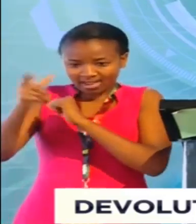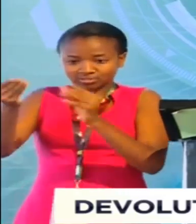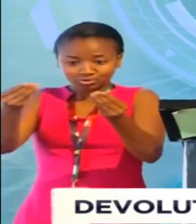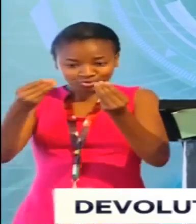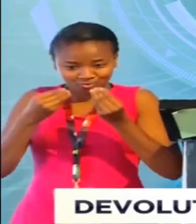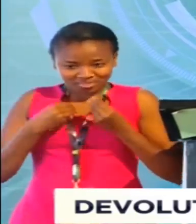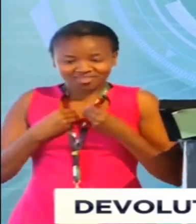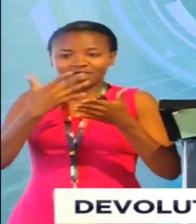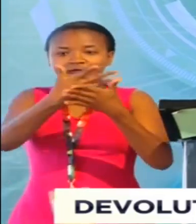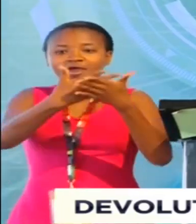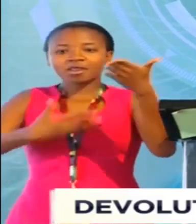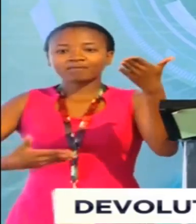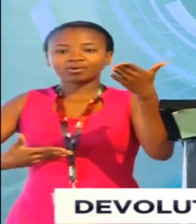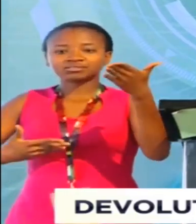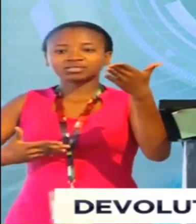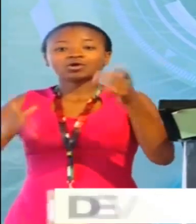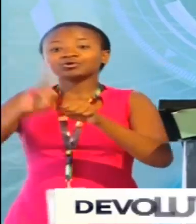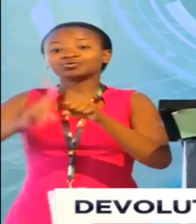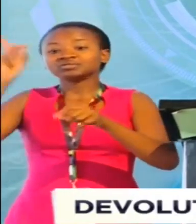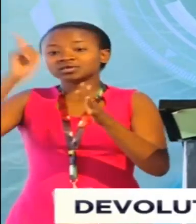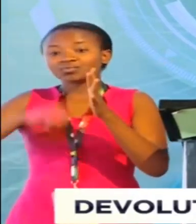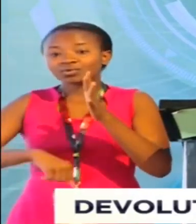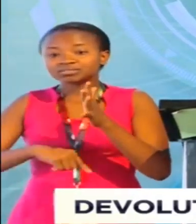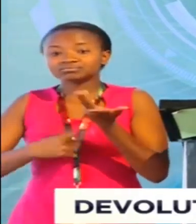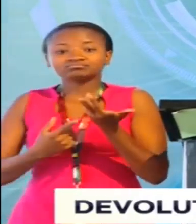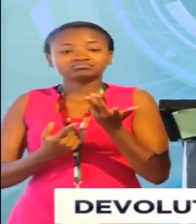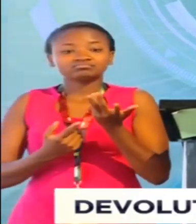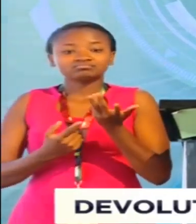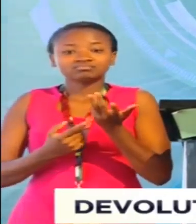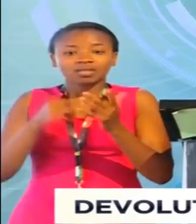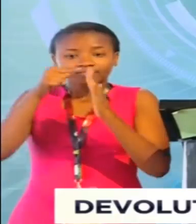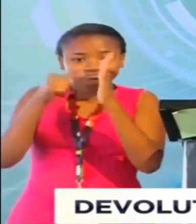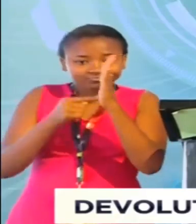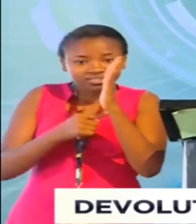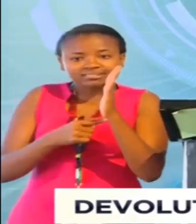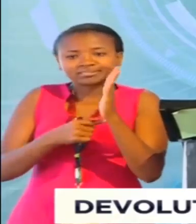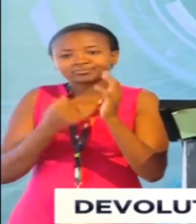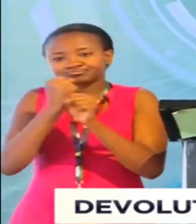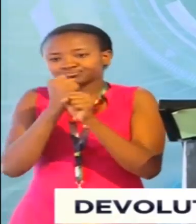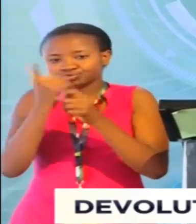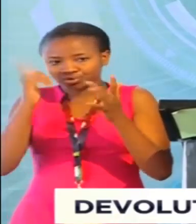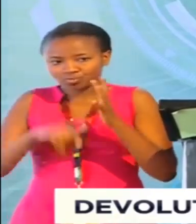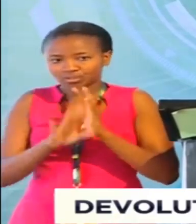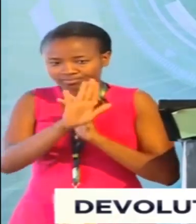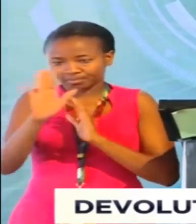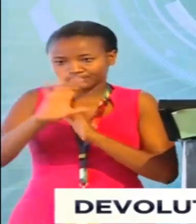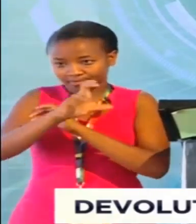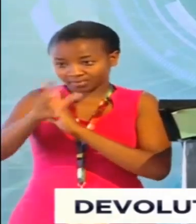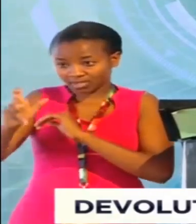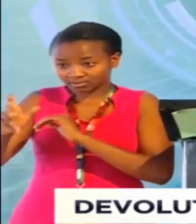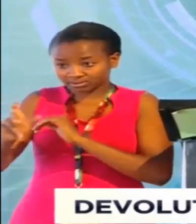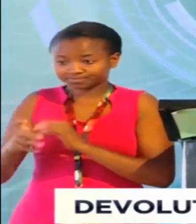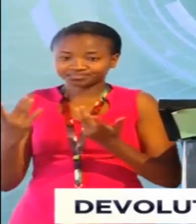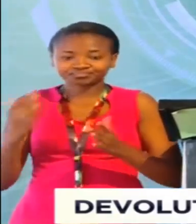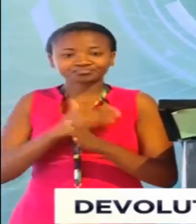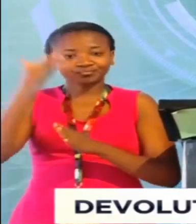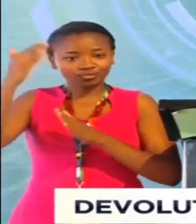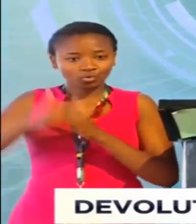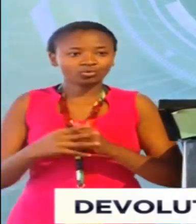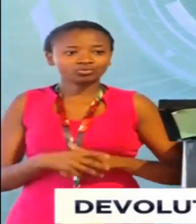their reports using preset yardsticks and indicators. In